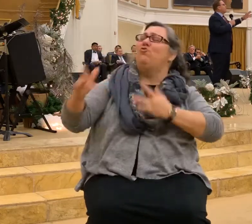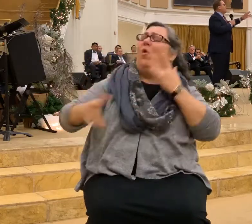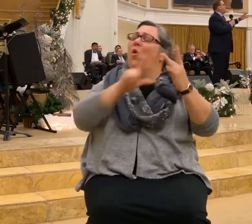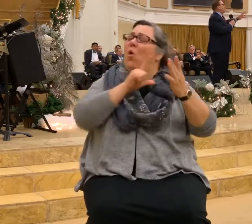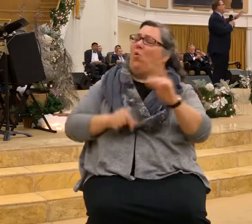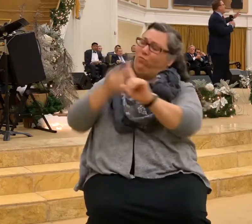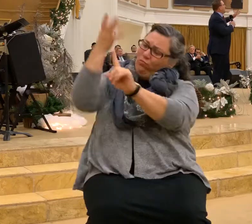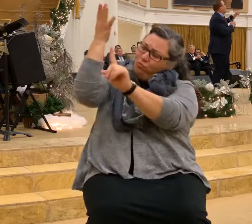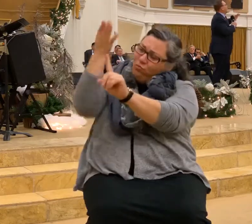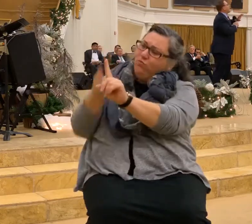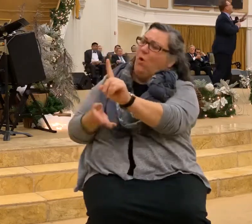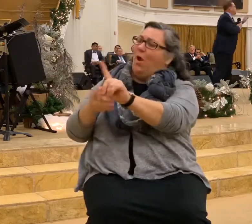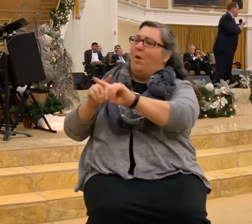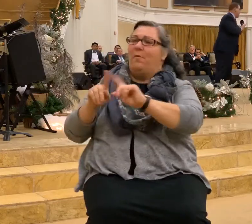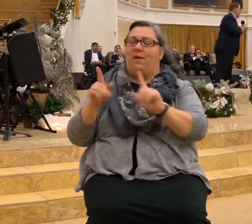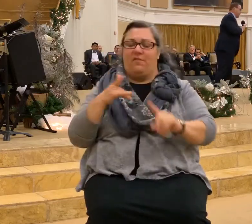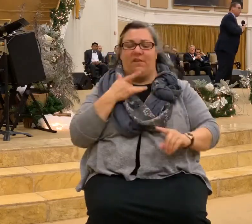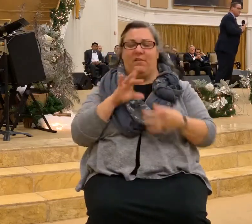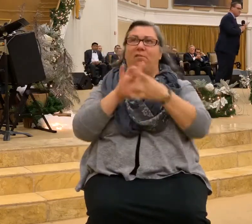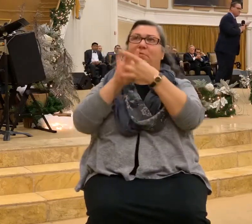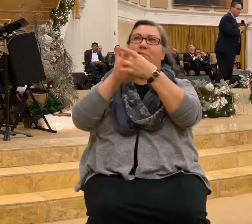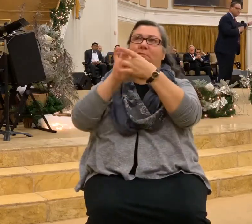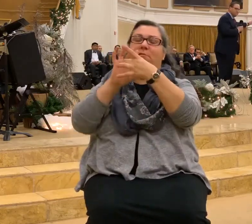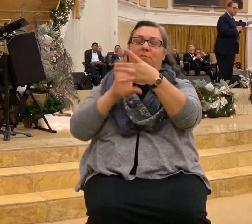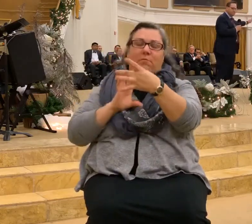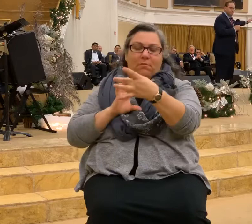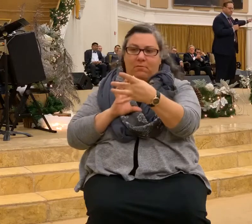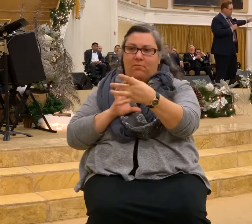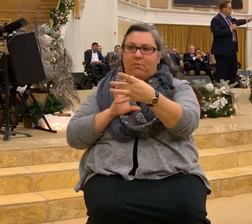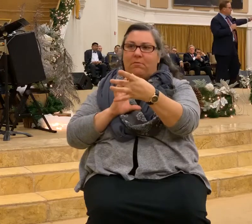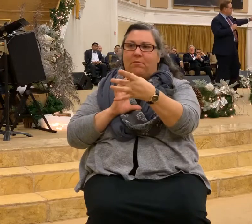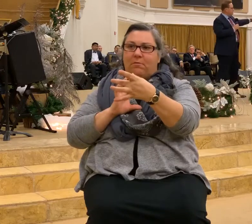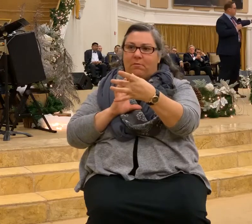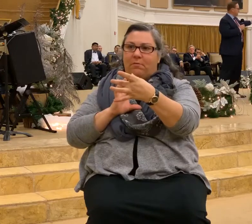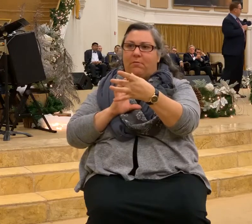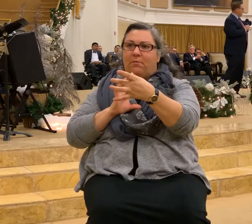you don't feel anywhere close to God.